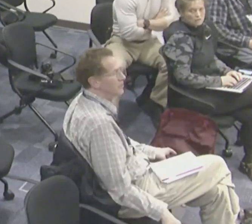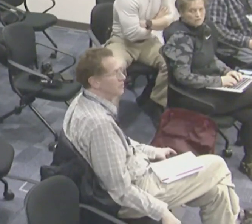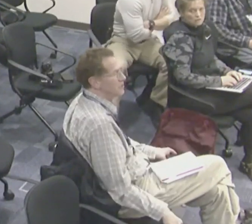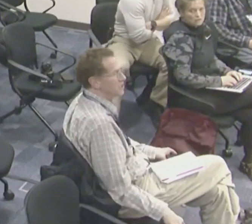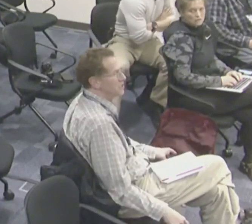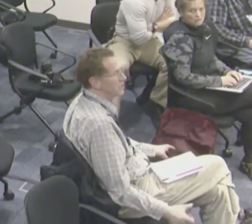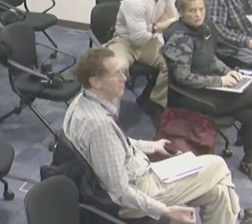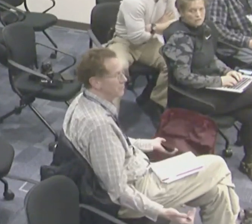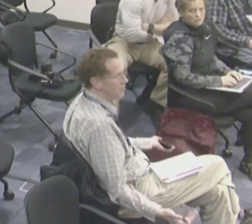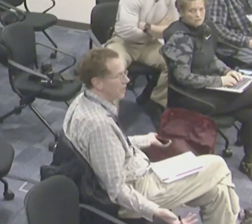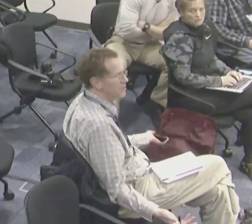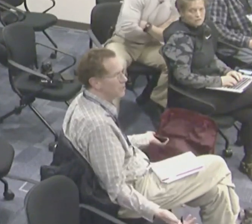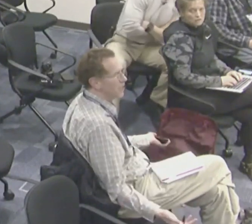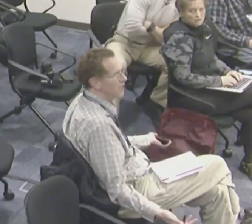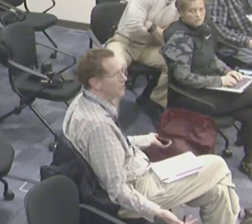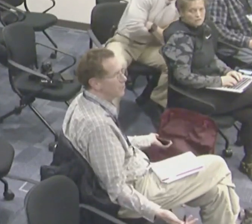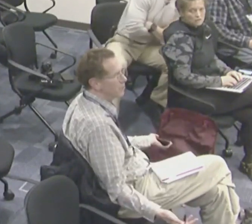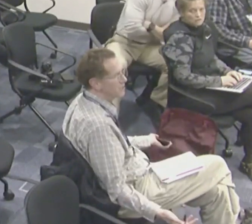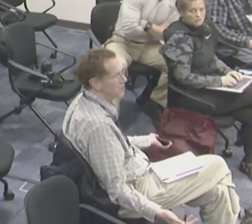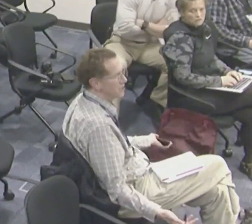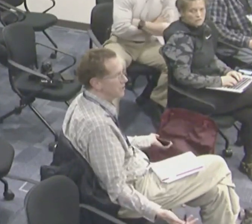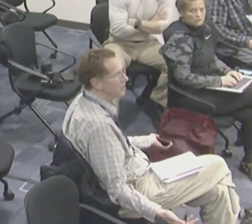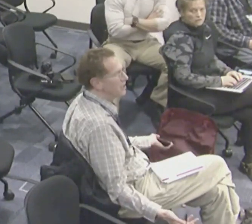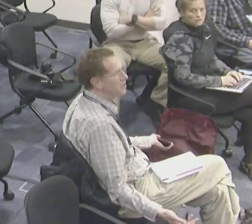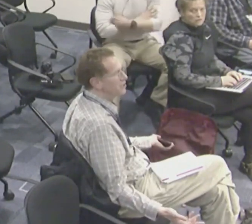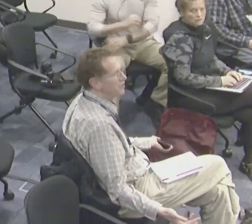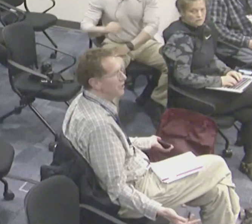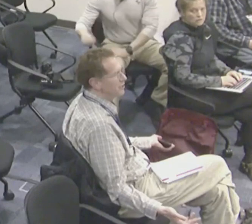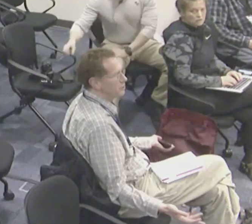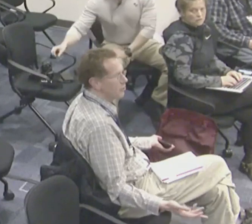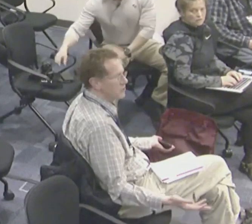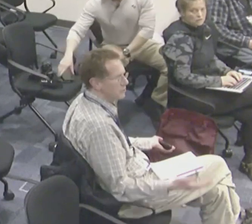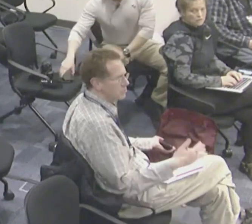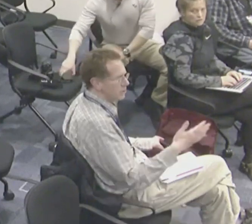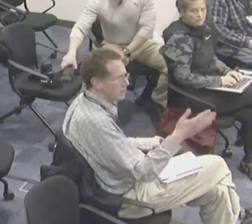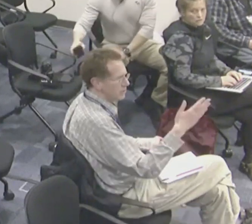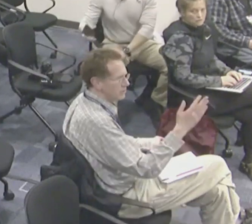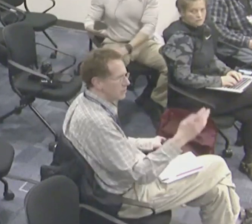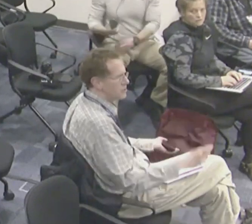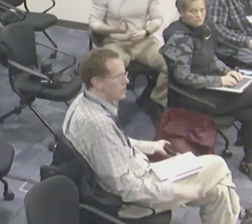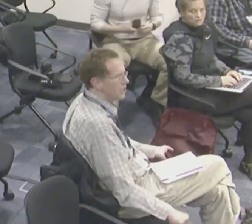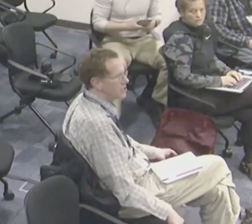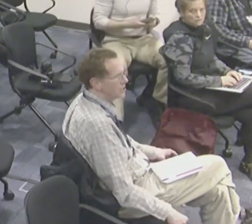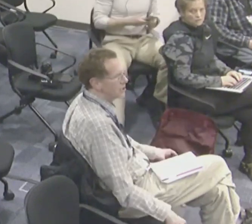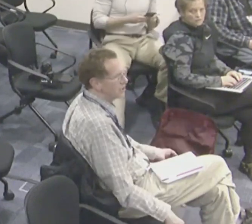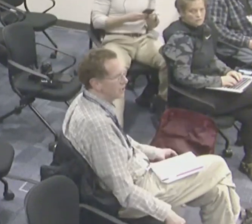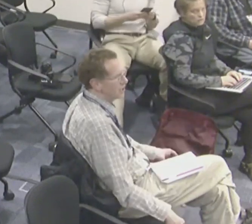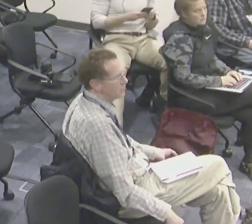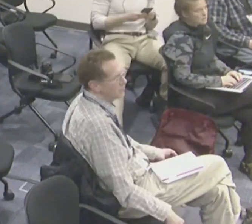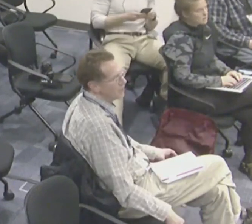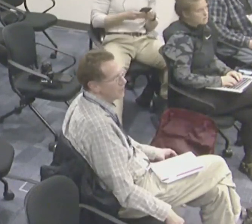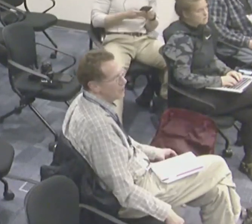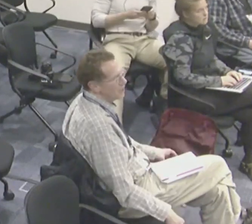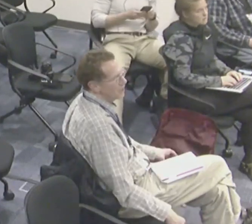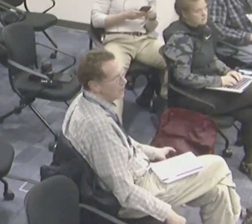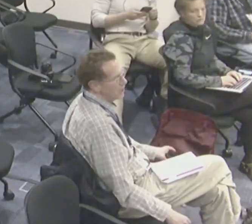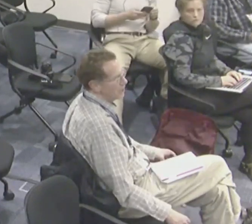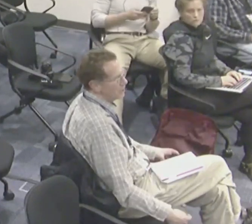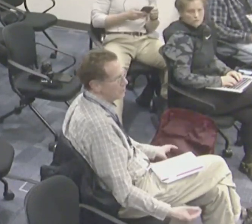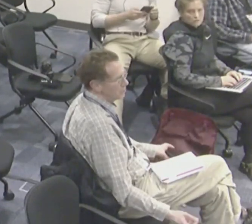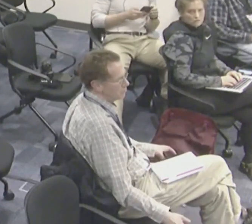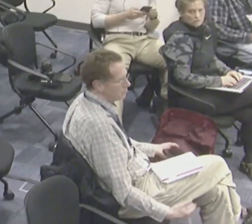in previous recessions. Yeah. Obviously, we're headed into a recession. Do you feel like the $20 billion and change